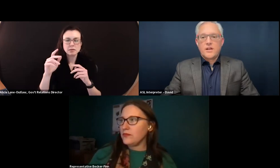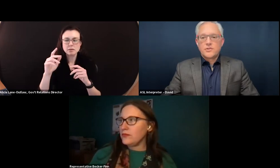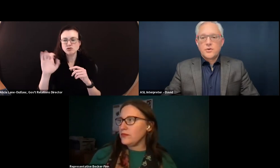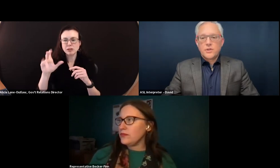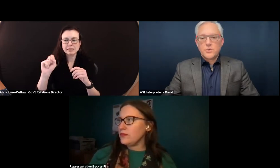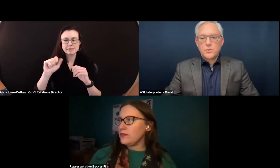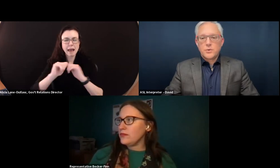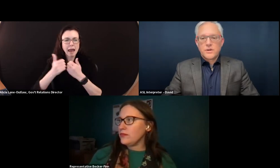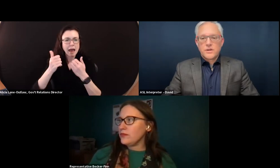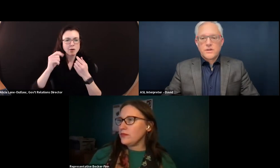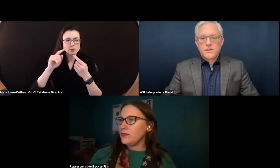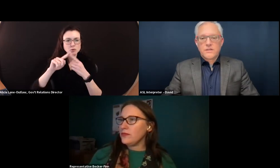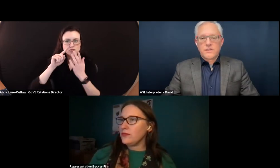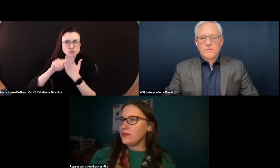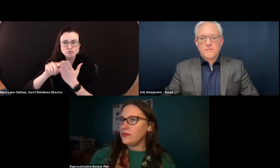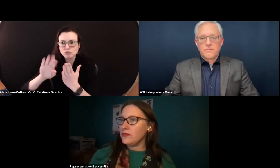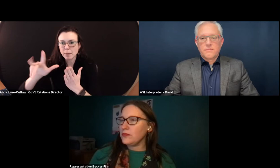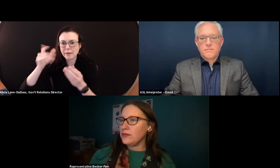And then I'll show you